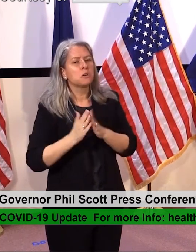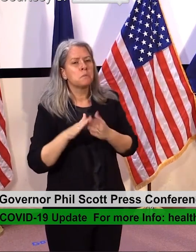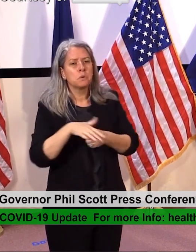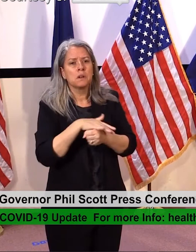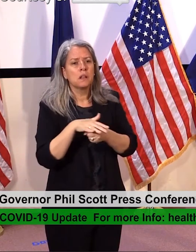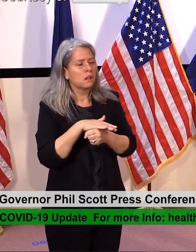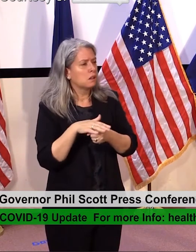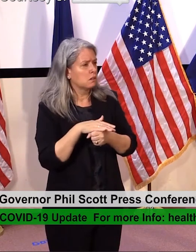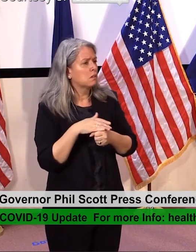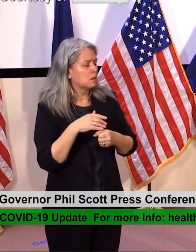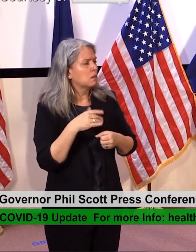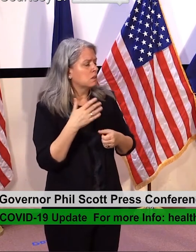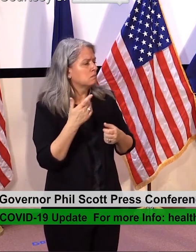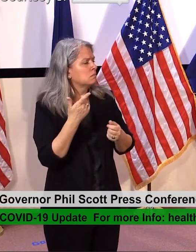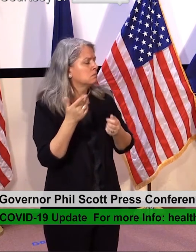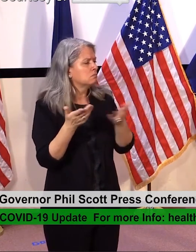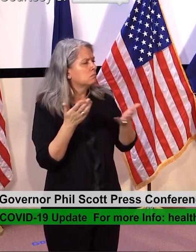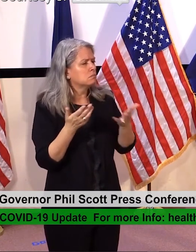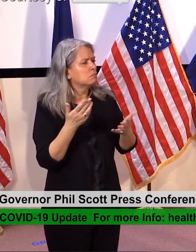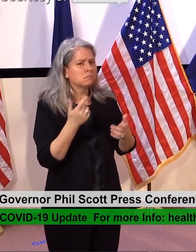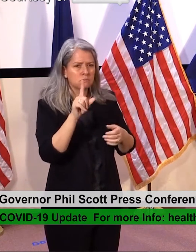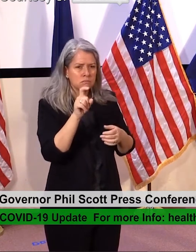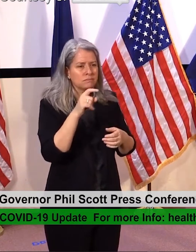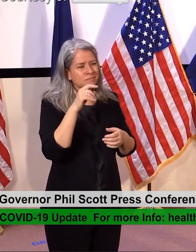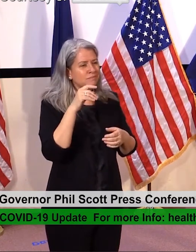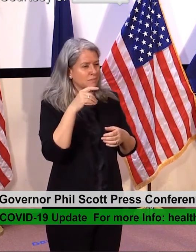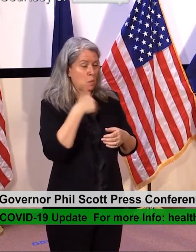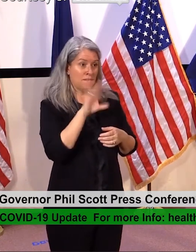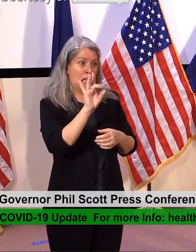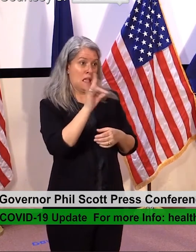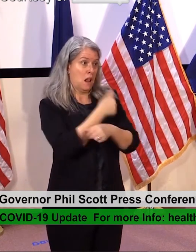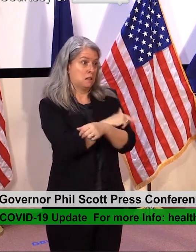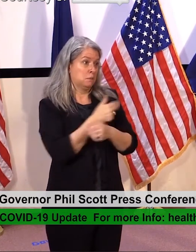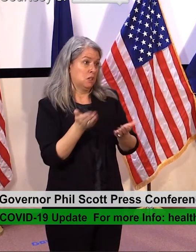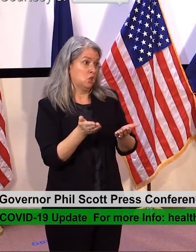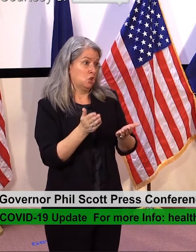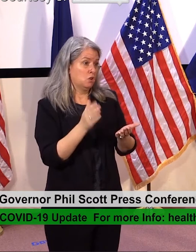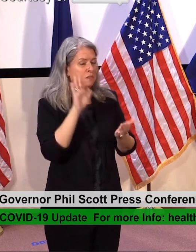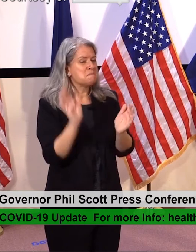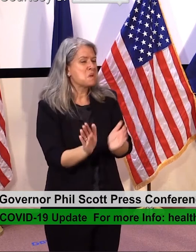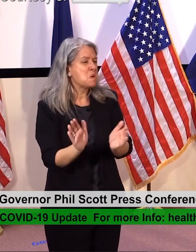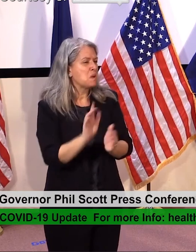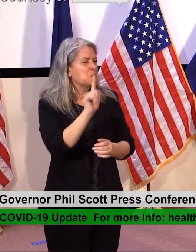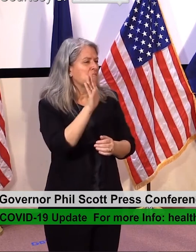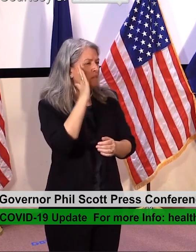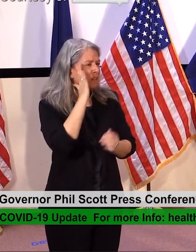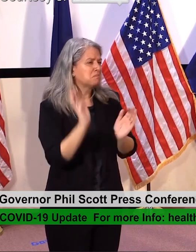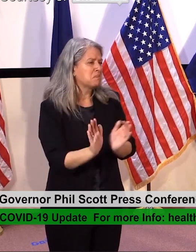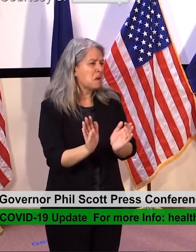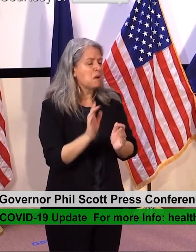access critical access hospitals, of which there are 8 in the state? They will only have 25 beds, and they will have much less